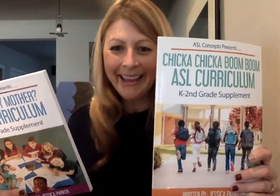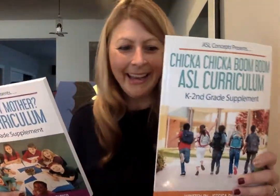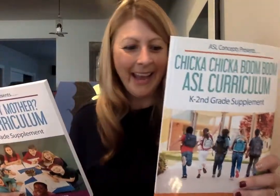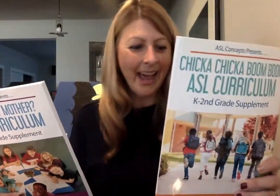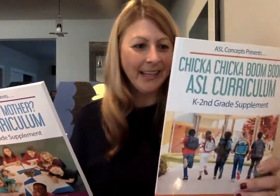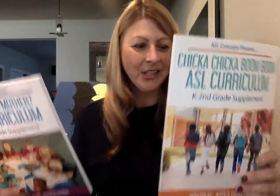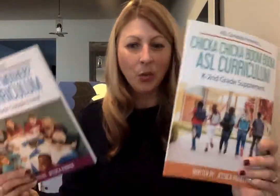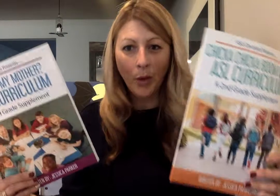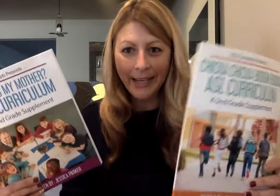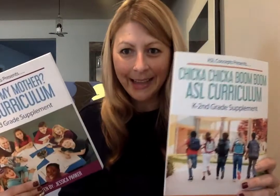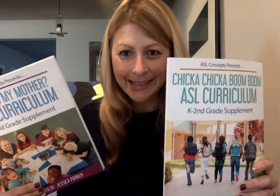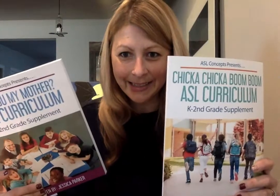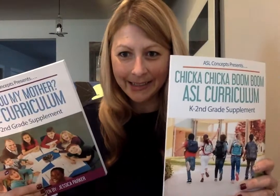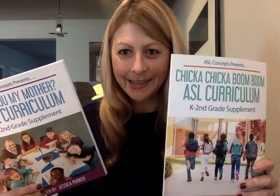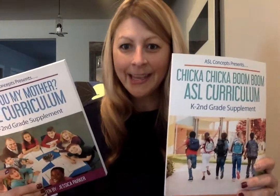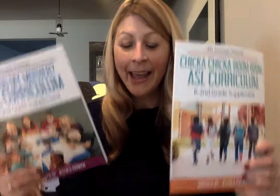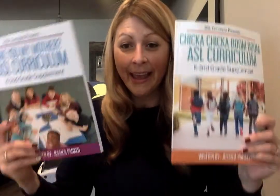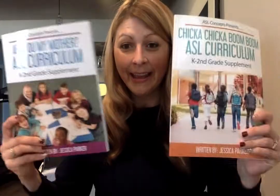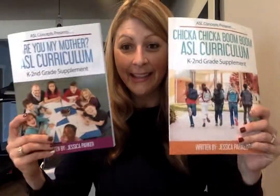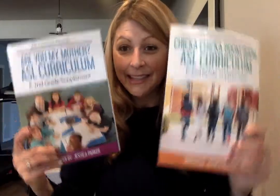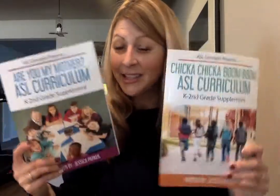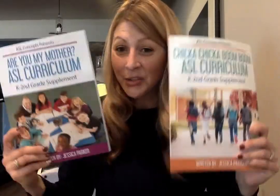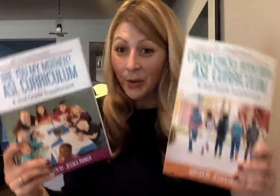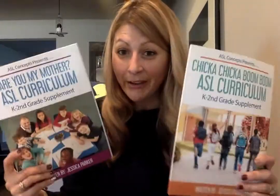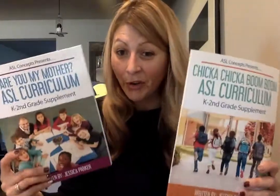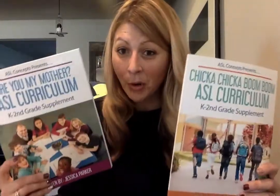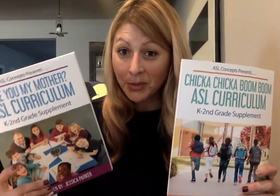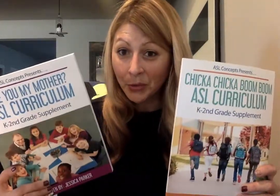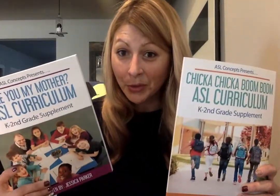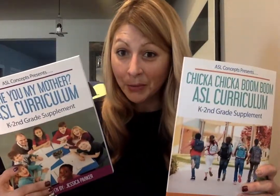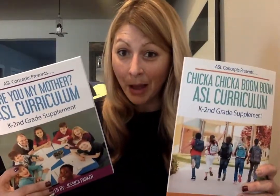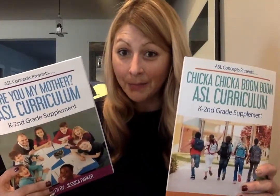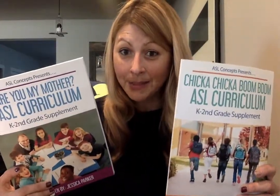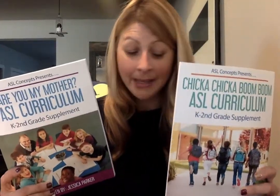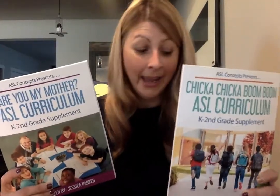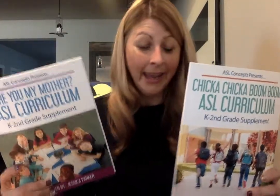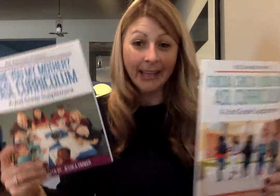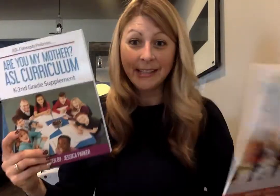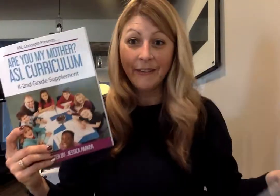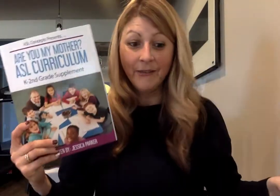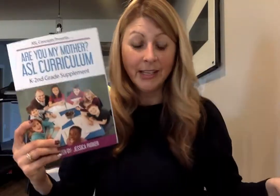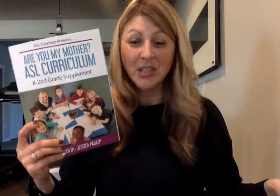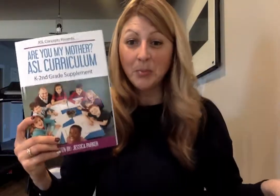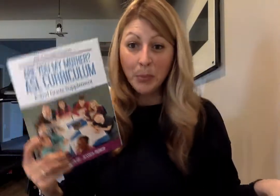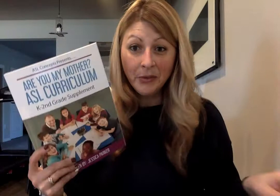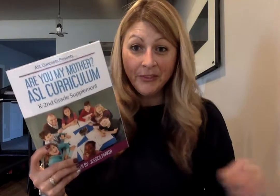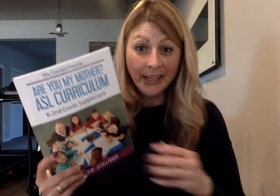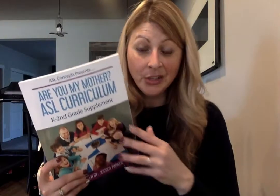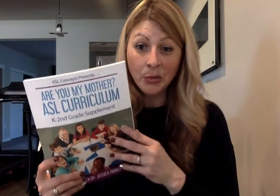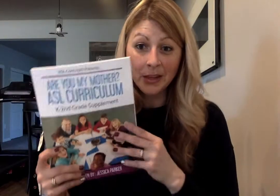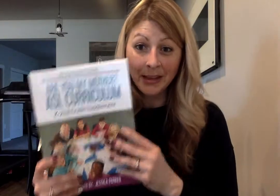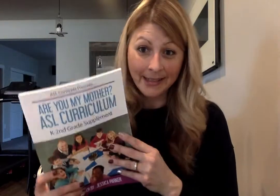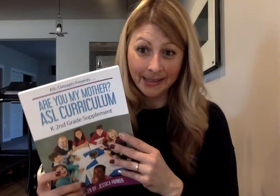it has 20 lessons, and this is great for homeschool moms. It spoon feeds you the